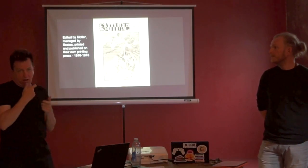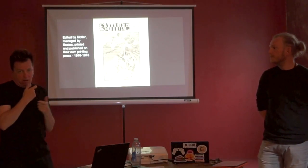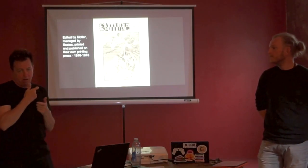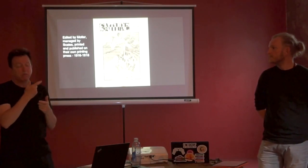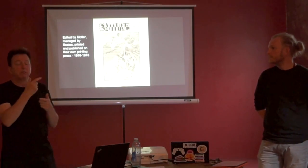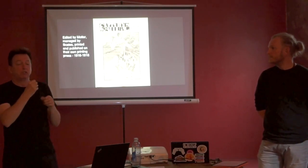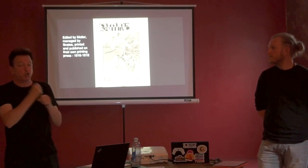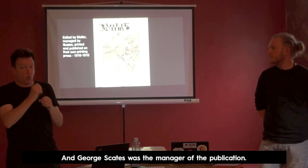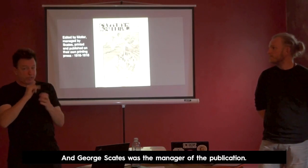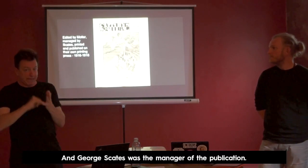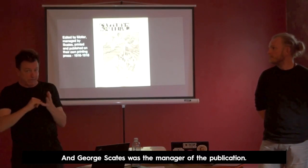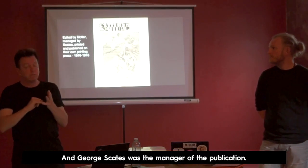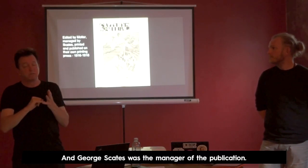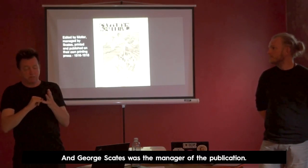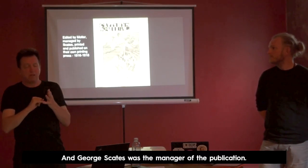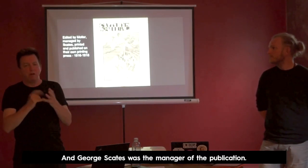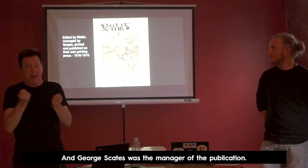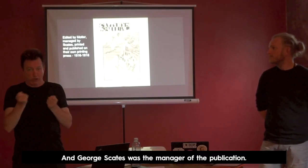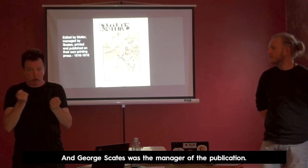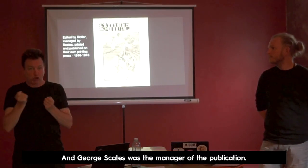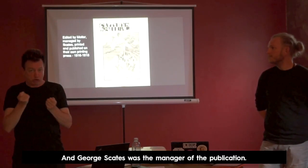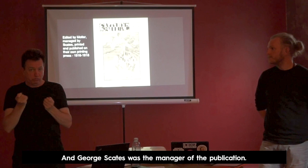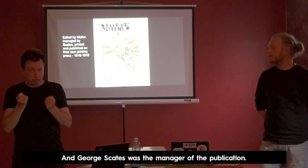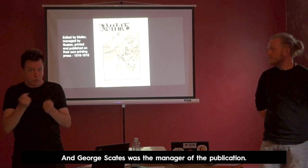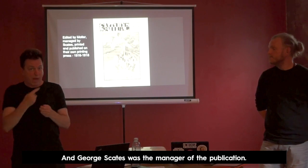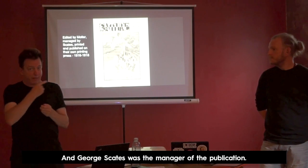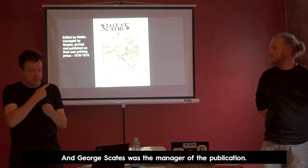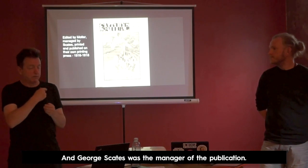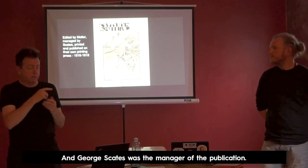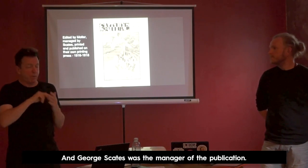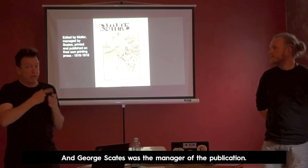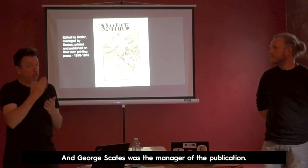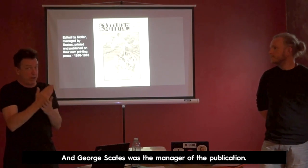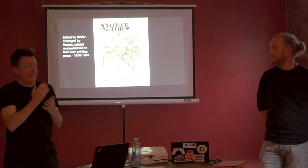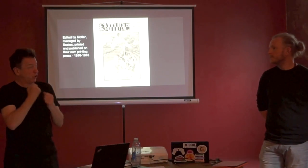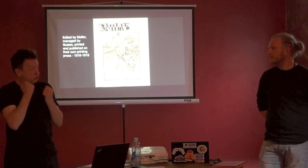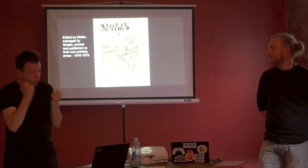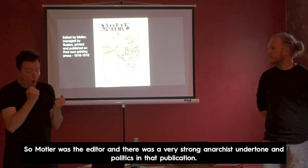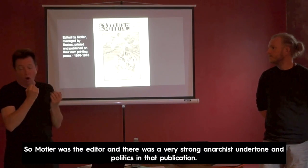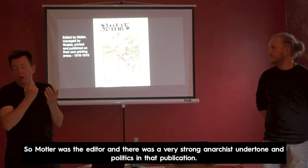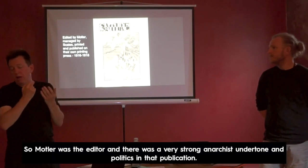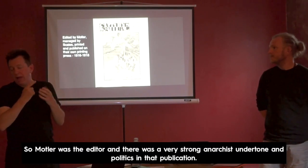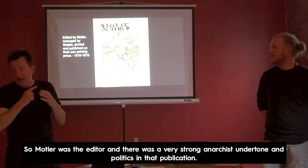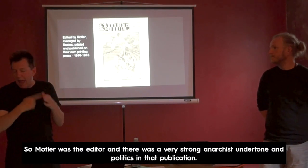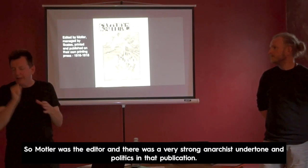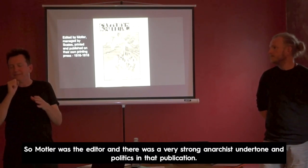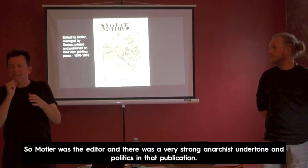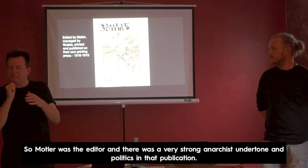editor, and George Skates was the manager of the publication. So Motler was an editor, but there was a very